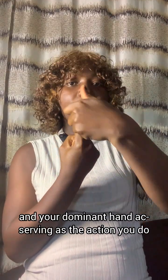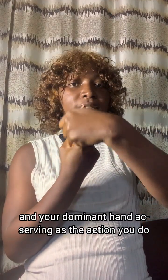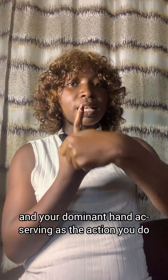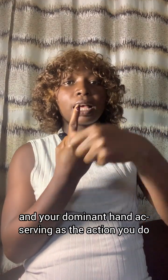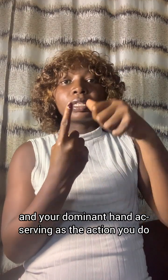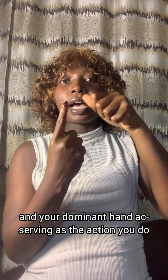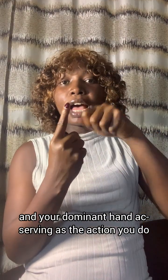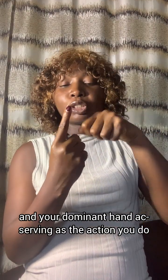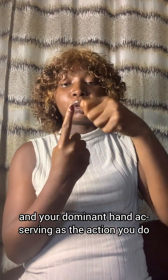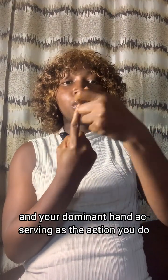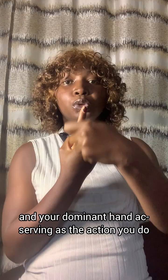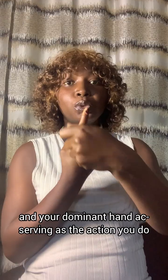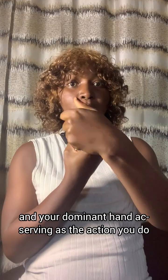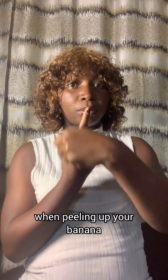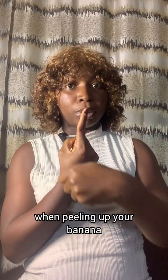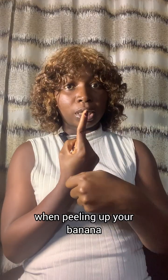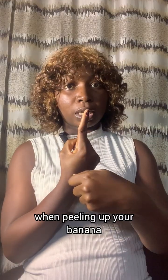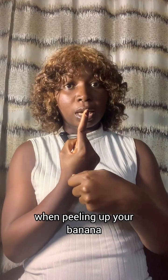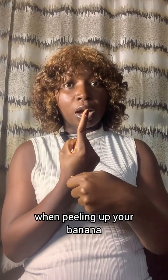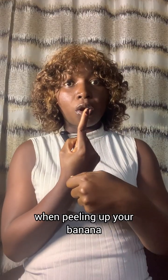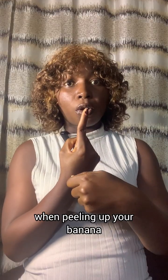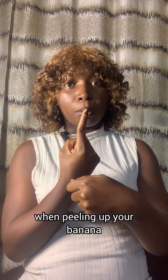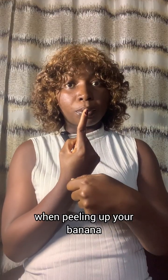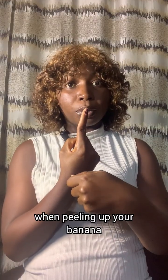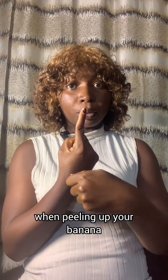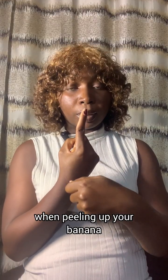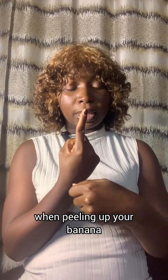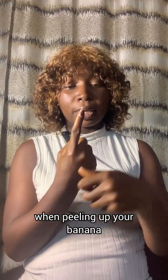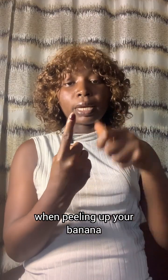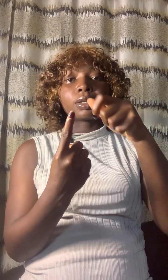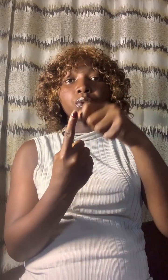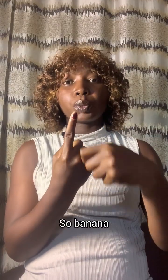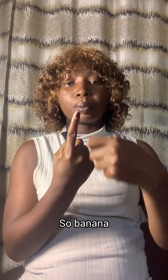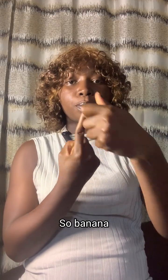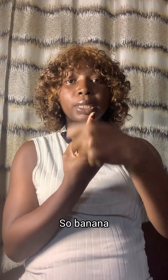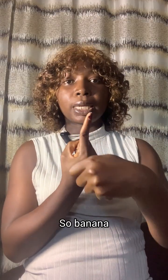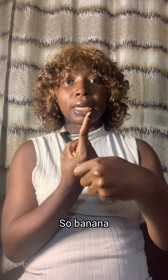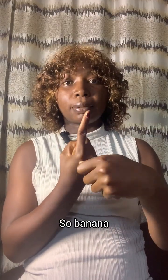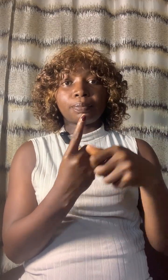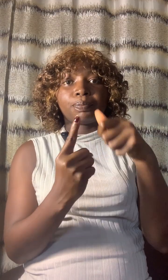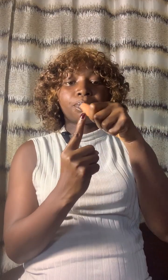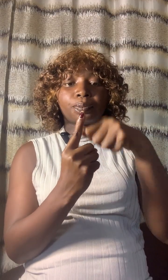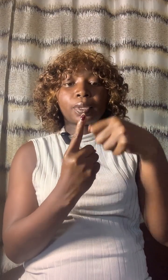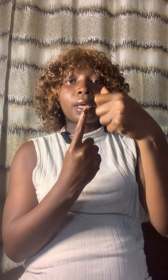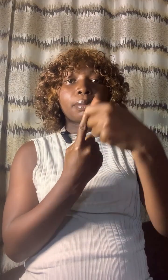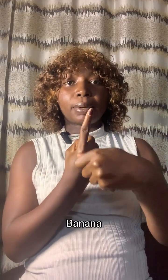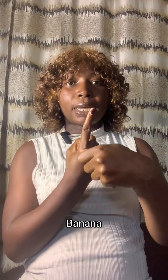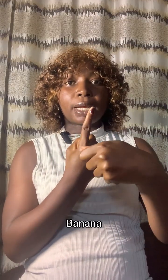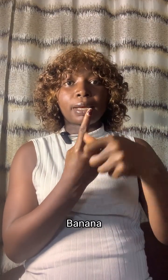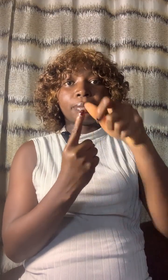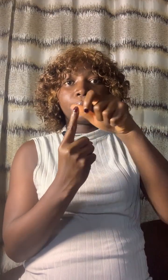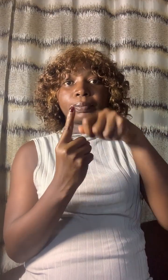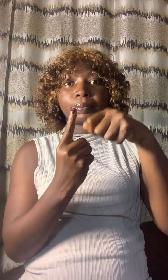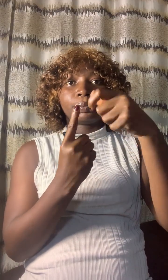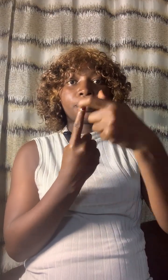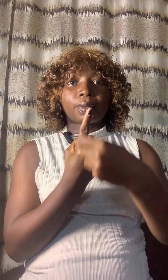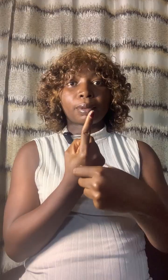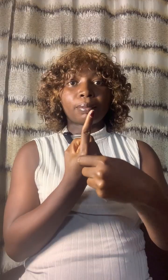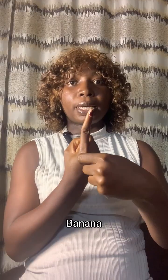as the action you do when peeling up your banana. So, banana, banana,